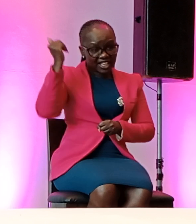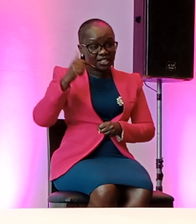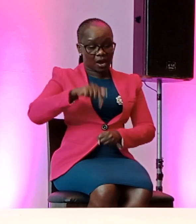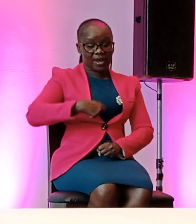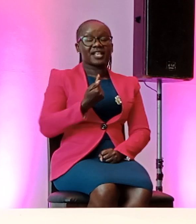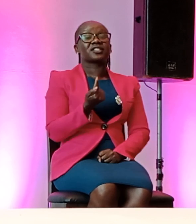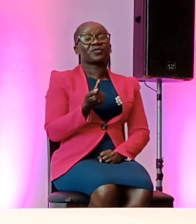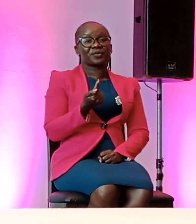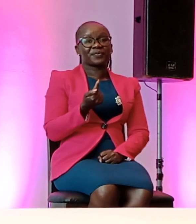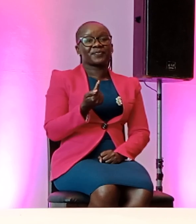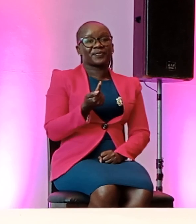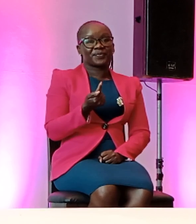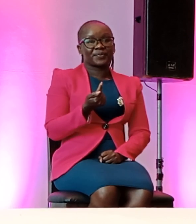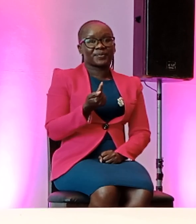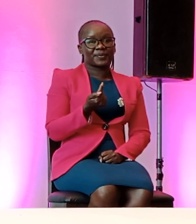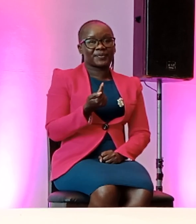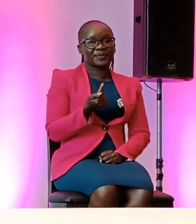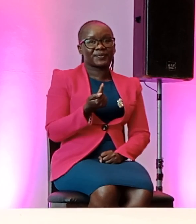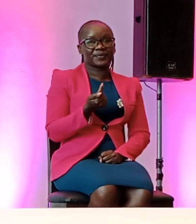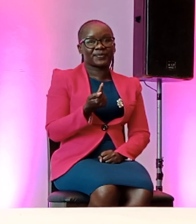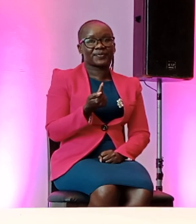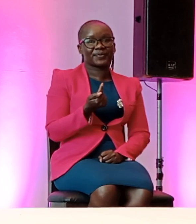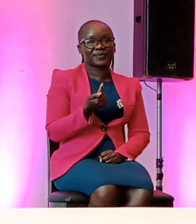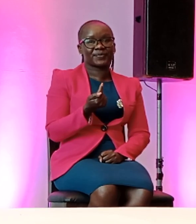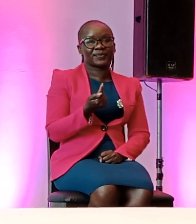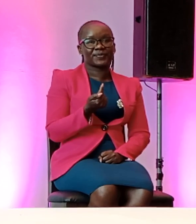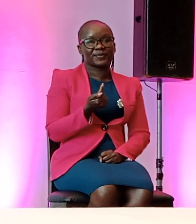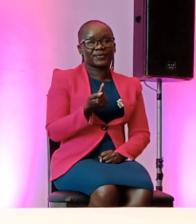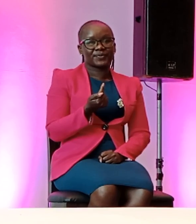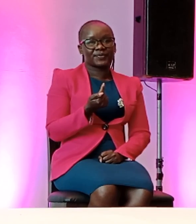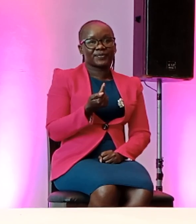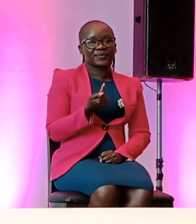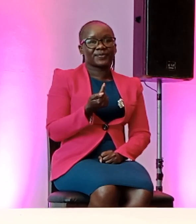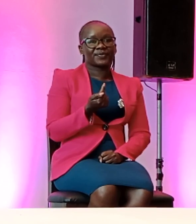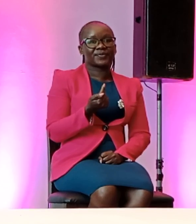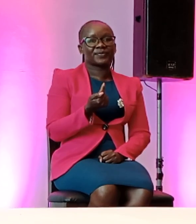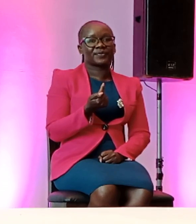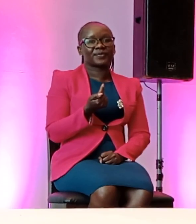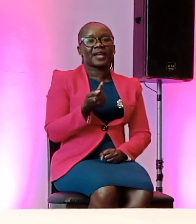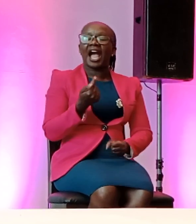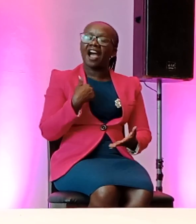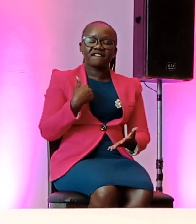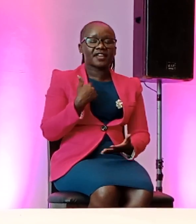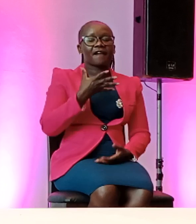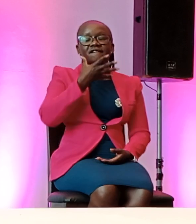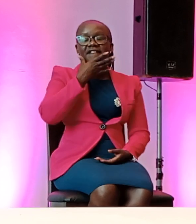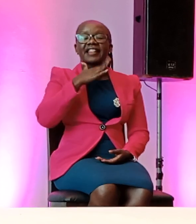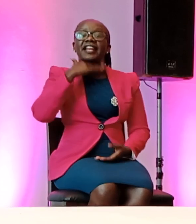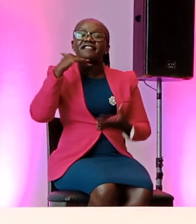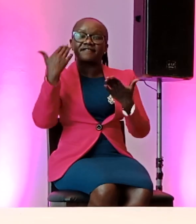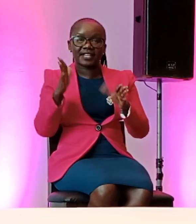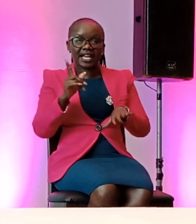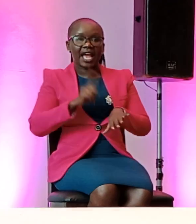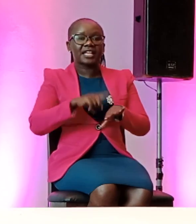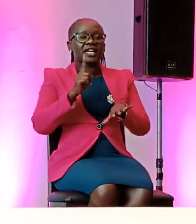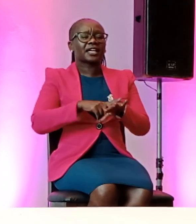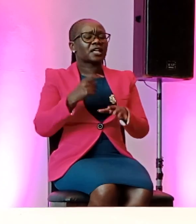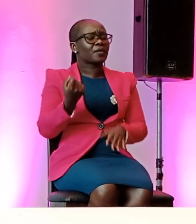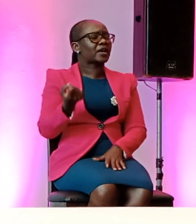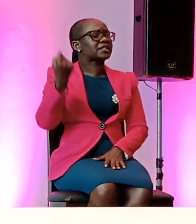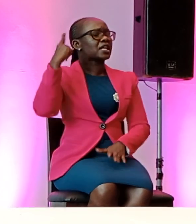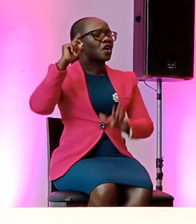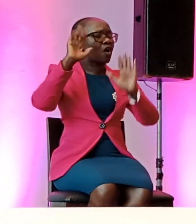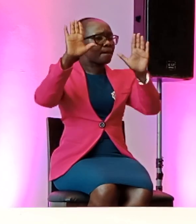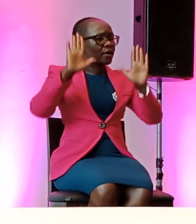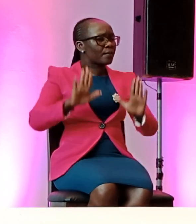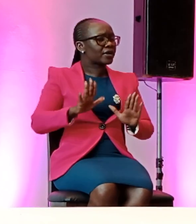ourselves. Having lost a father, at the time I was realizing the